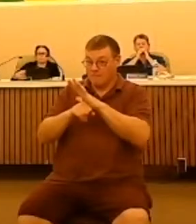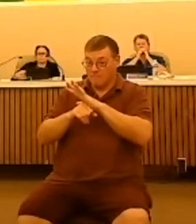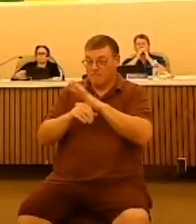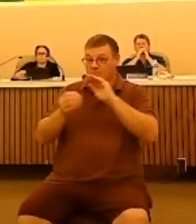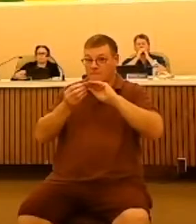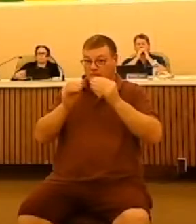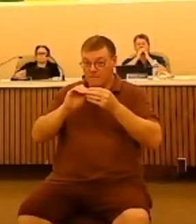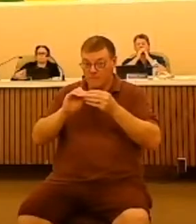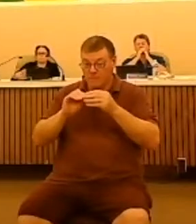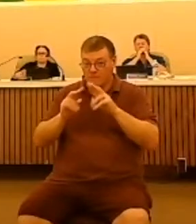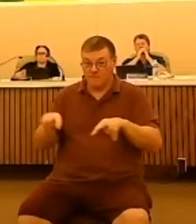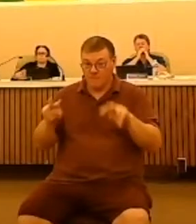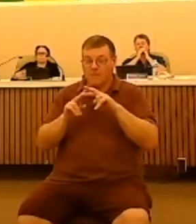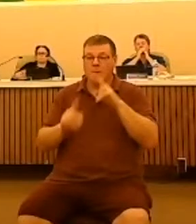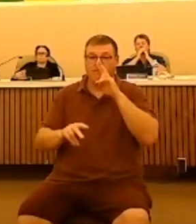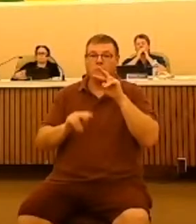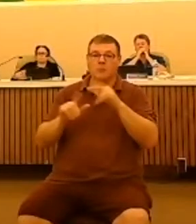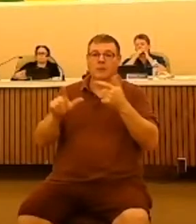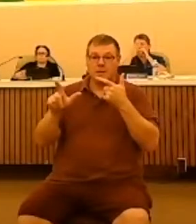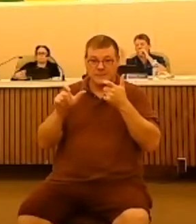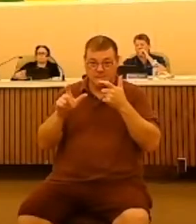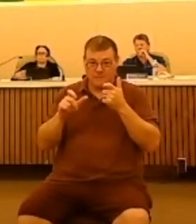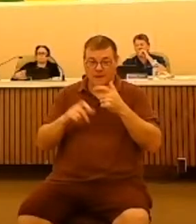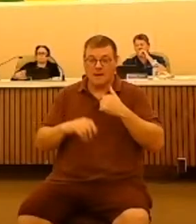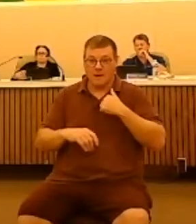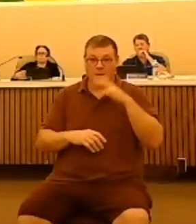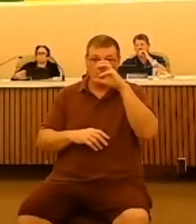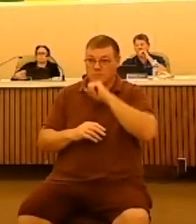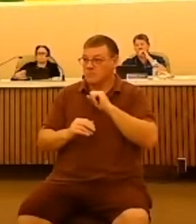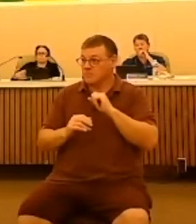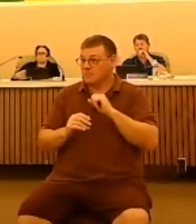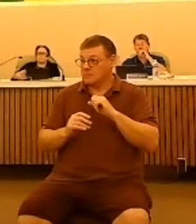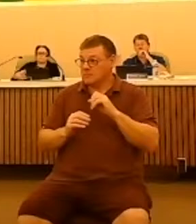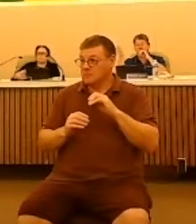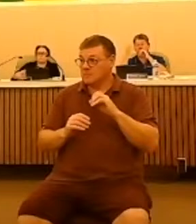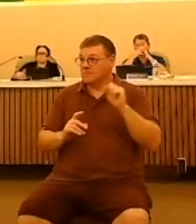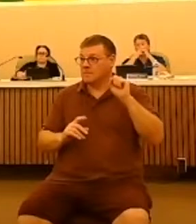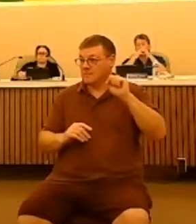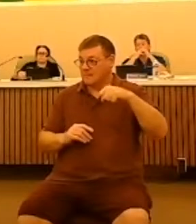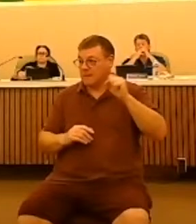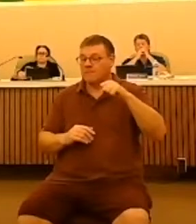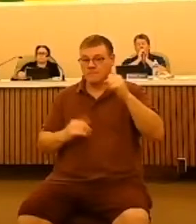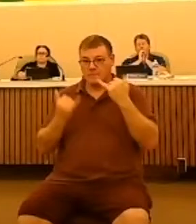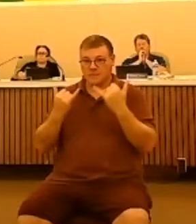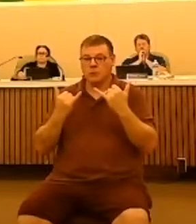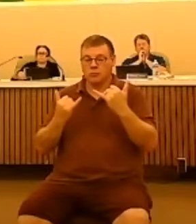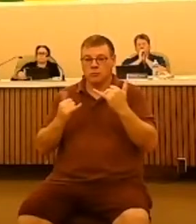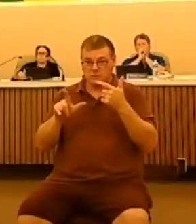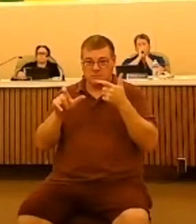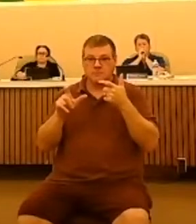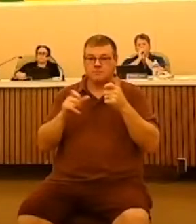also looked at from speed records. I assume you got speed, current speed, right? Yeah.